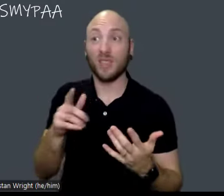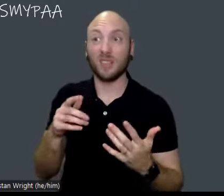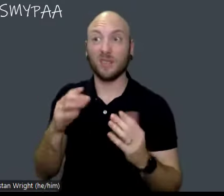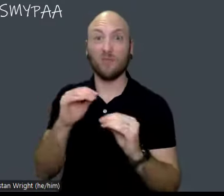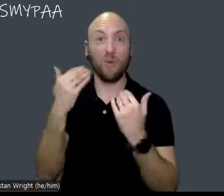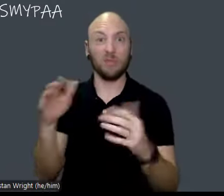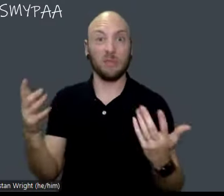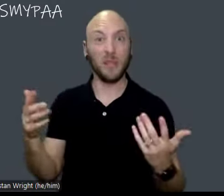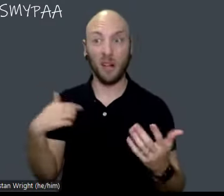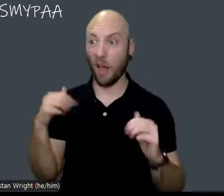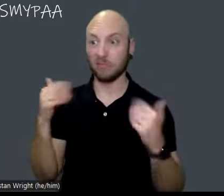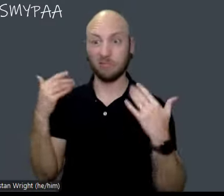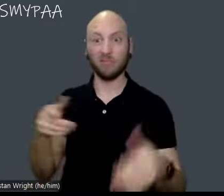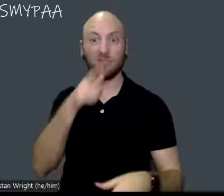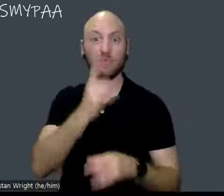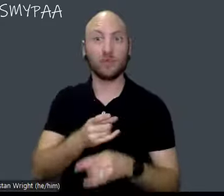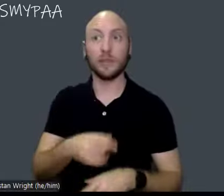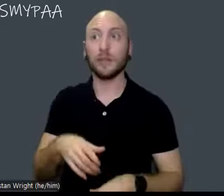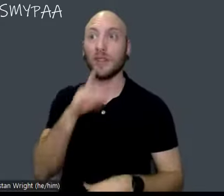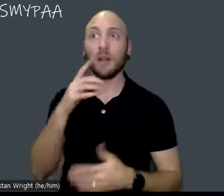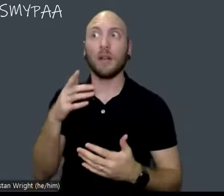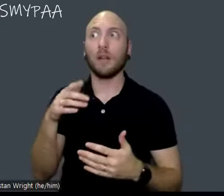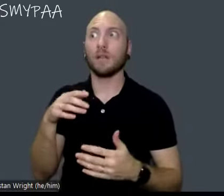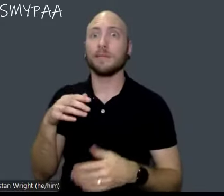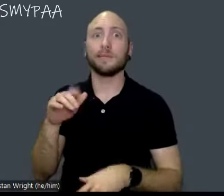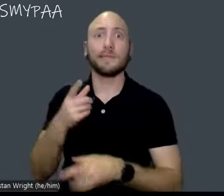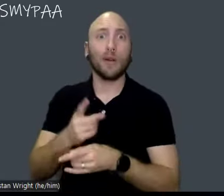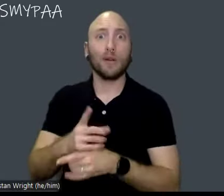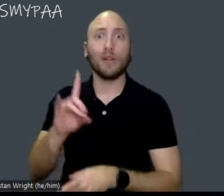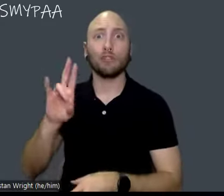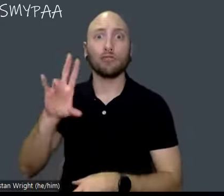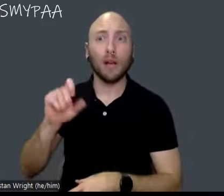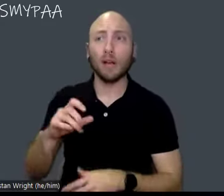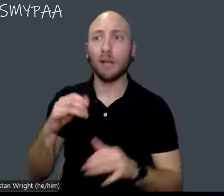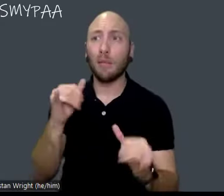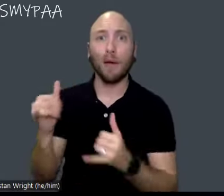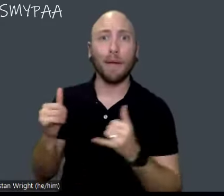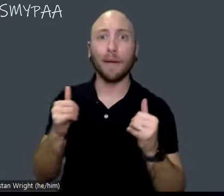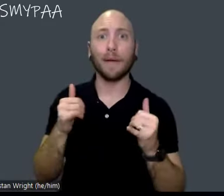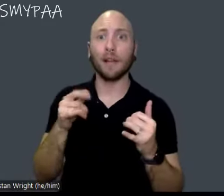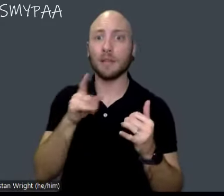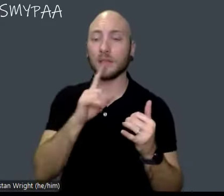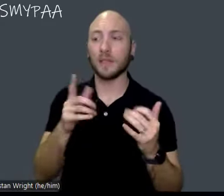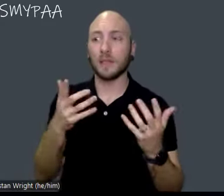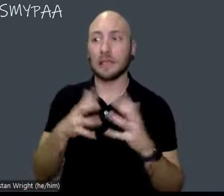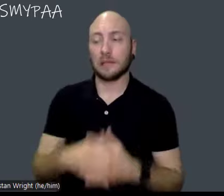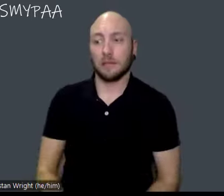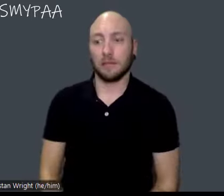everything: alcohol, drugs, party. I didn't